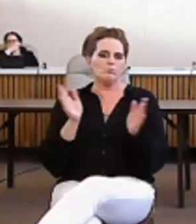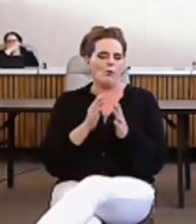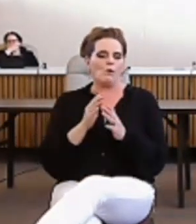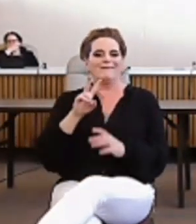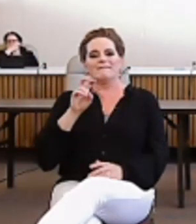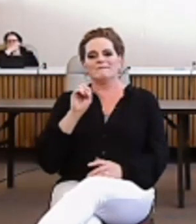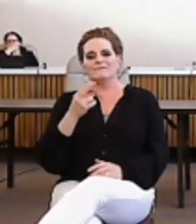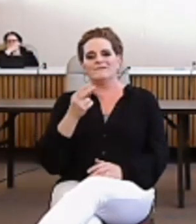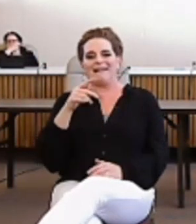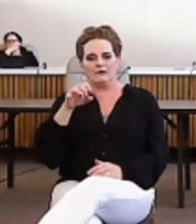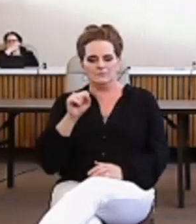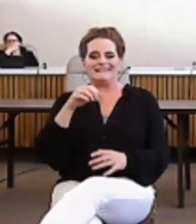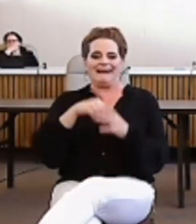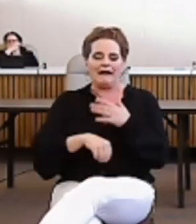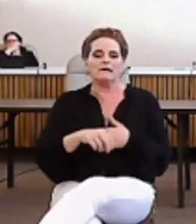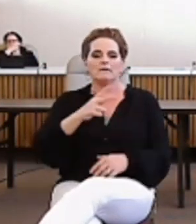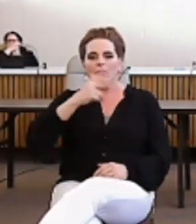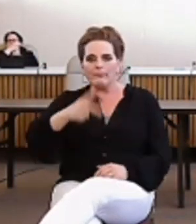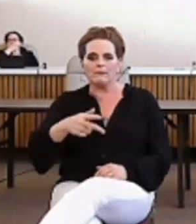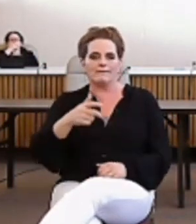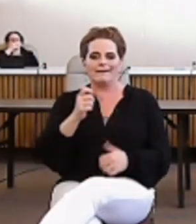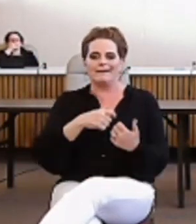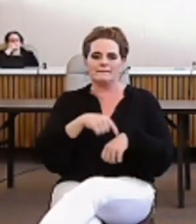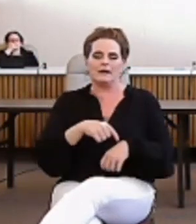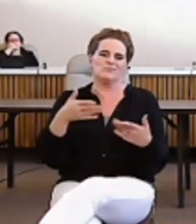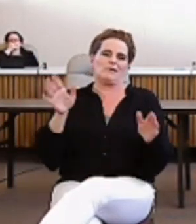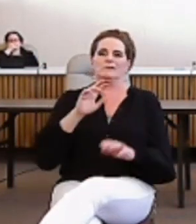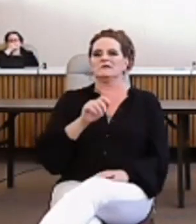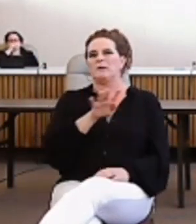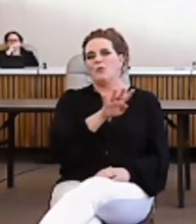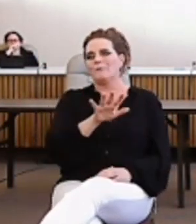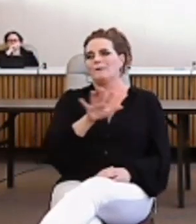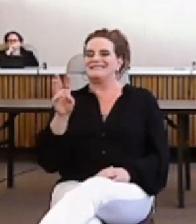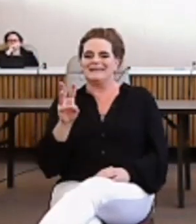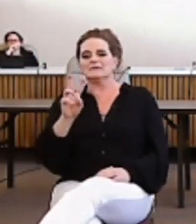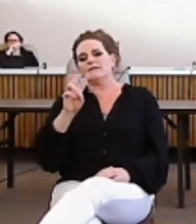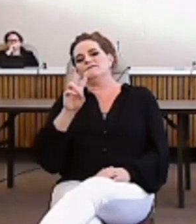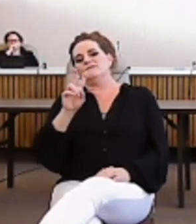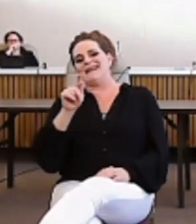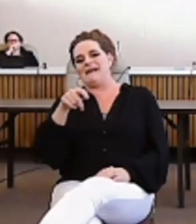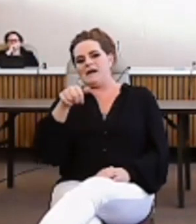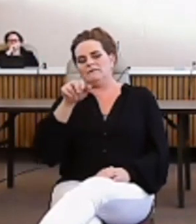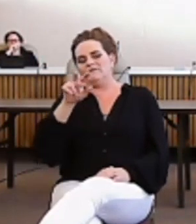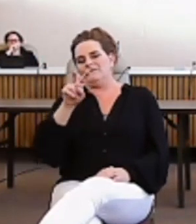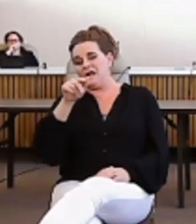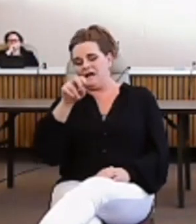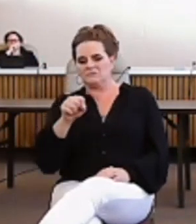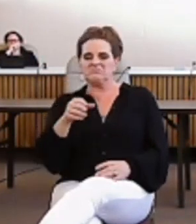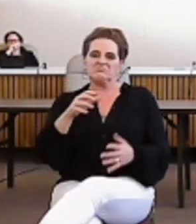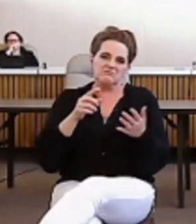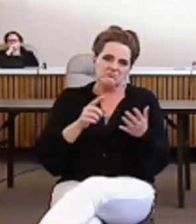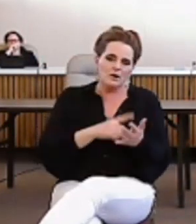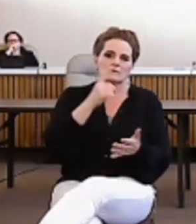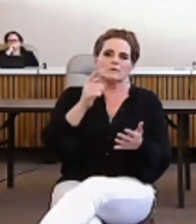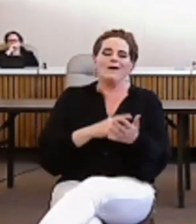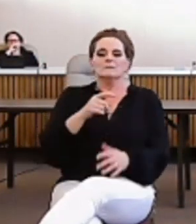at any point in time. That would typically be 4 to 6 vans, occasionally 2 to 3